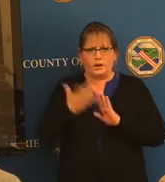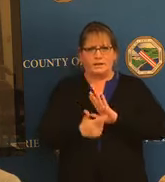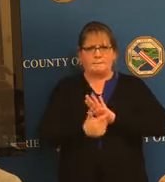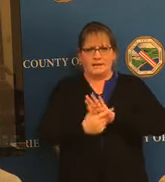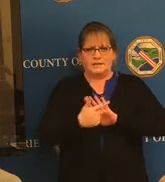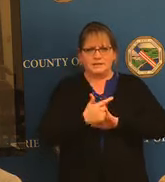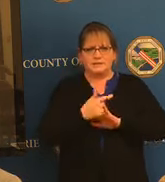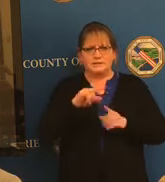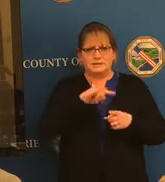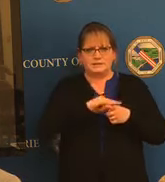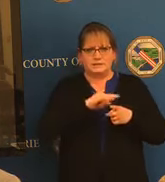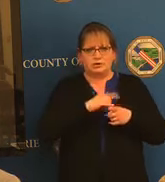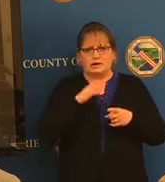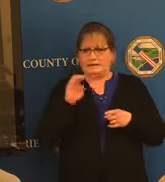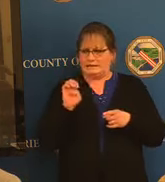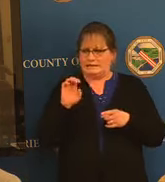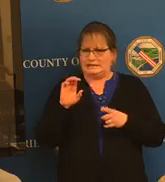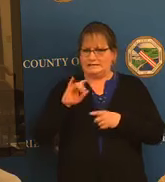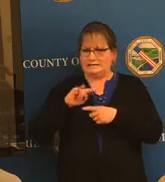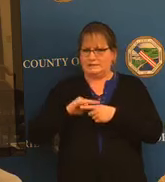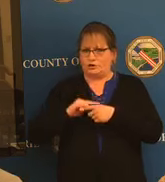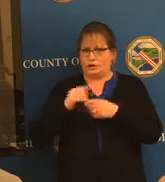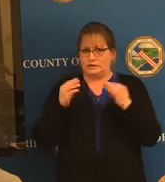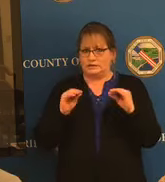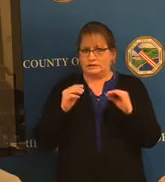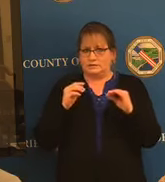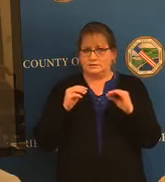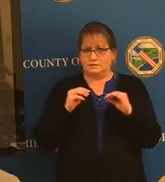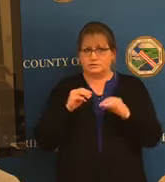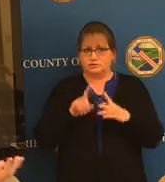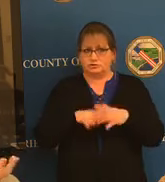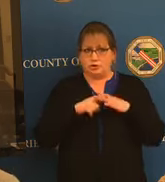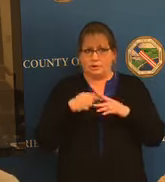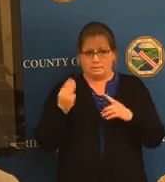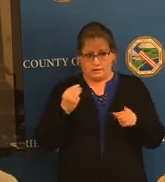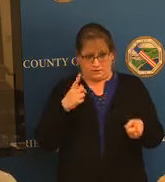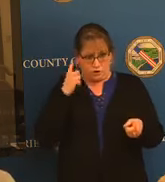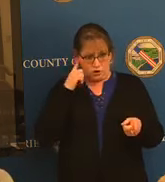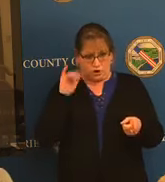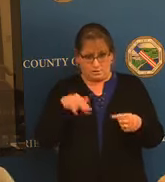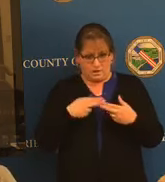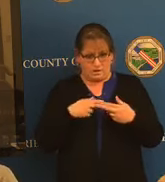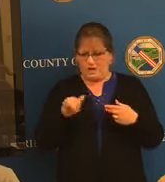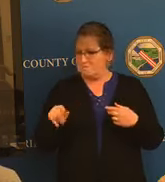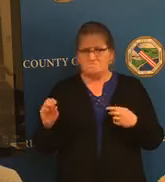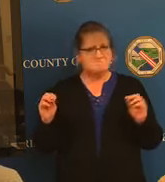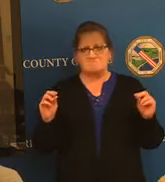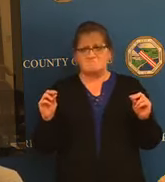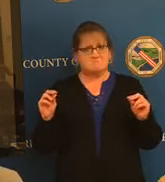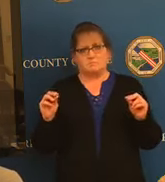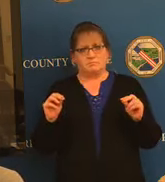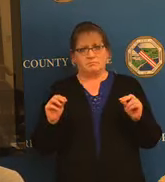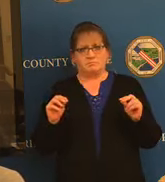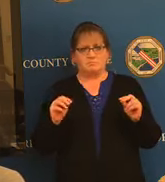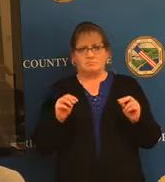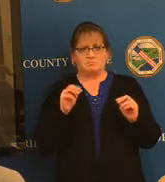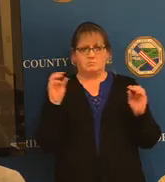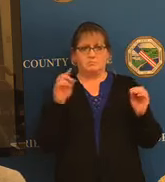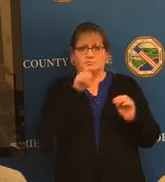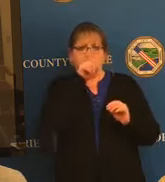cigarette sales and e-cigarette sales as of Monday? That's the first I've heard of that. Doctor? Yeah, I have not been aware either,